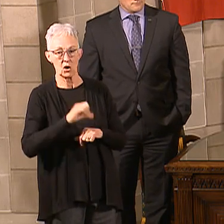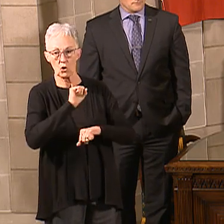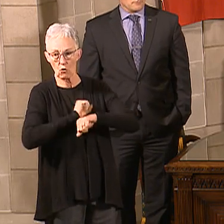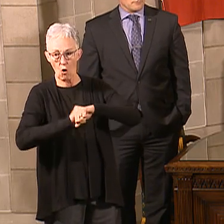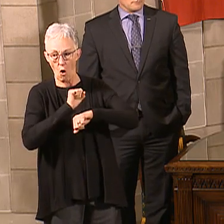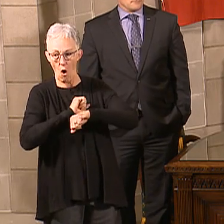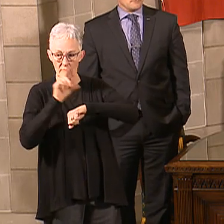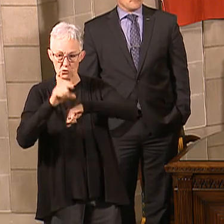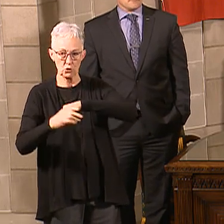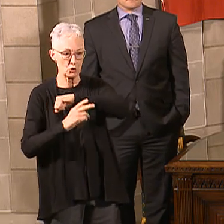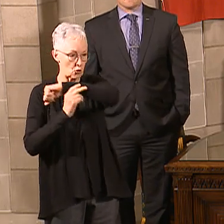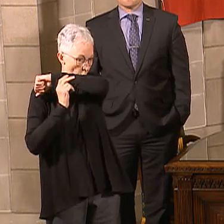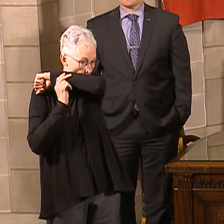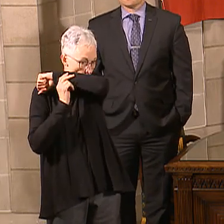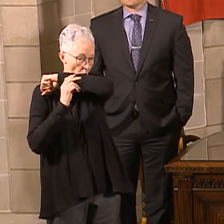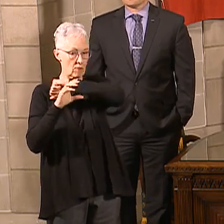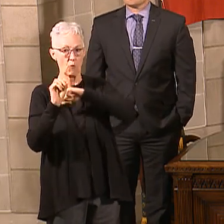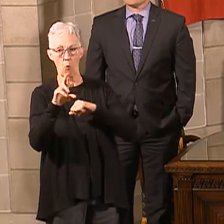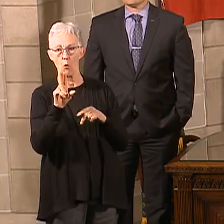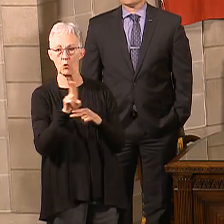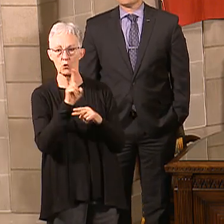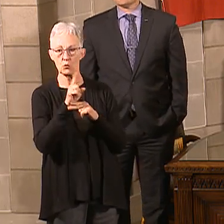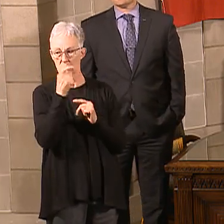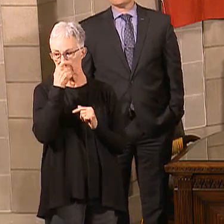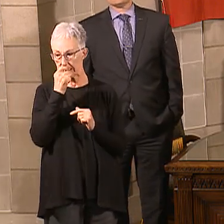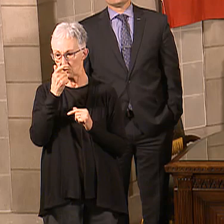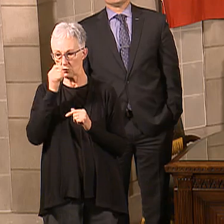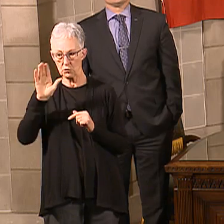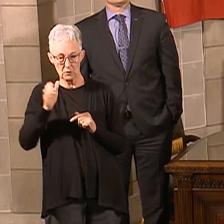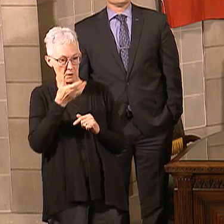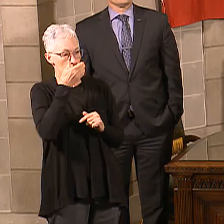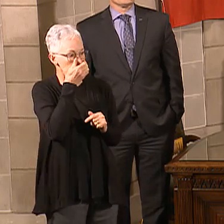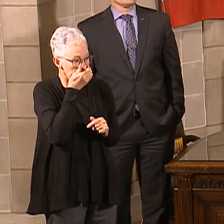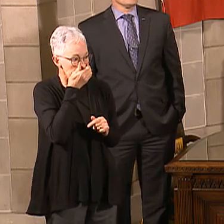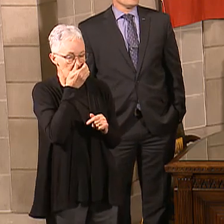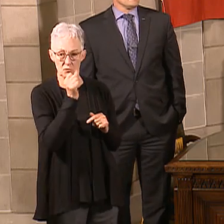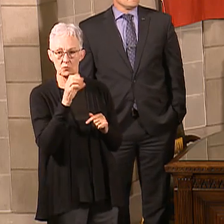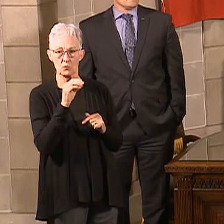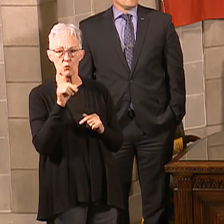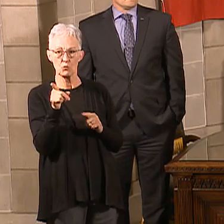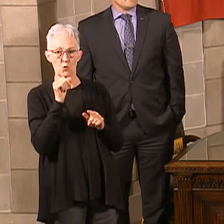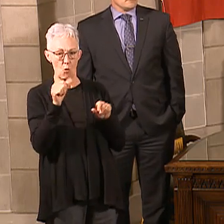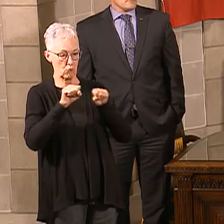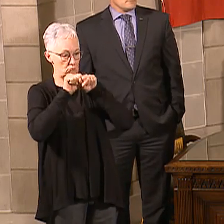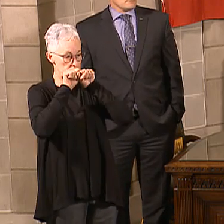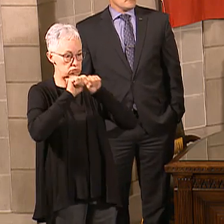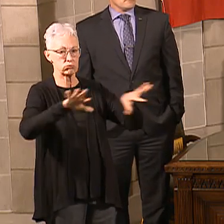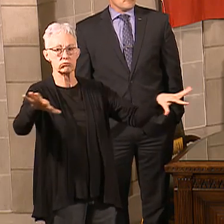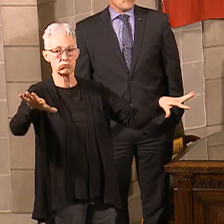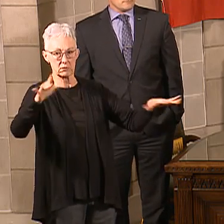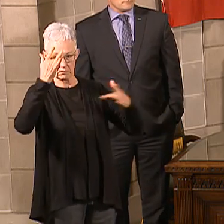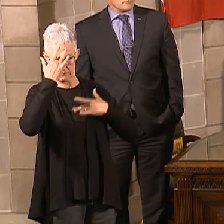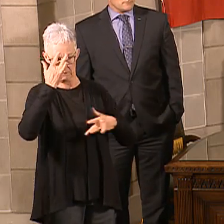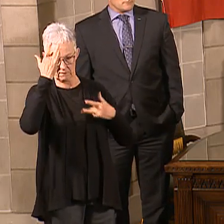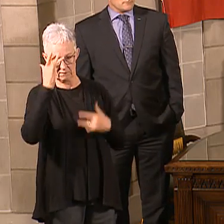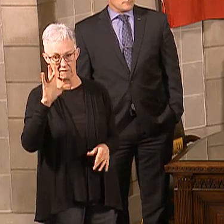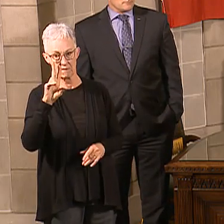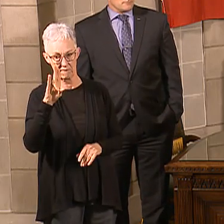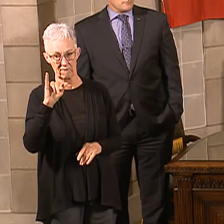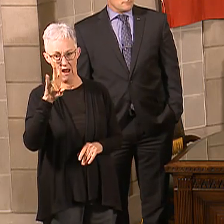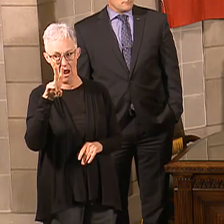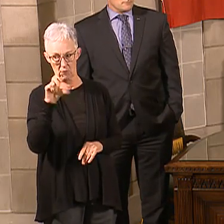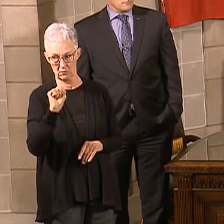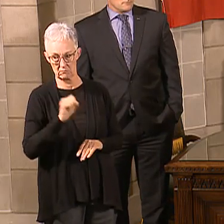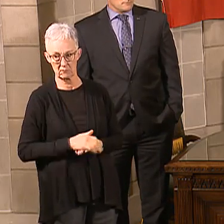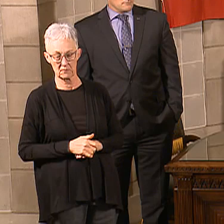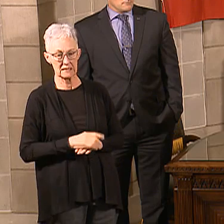elbow or coughing into a tissue so that you don't spread that virus. It's absolutely important. We can all play